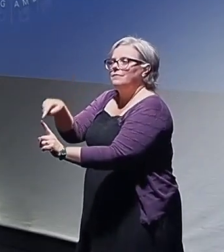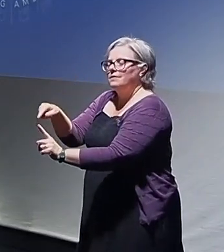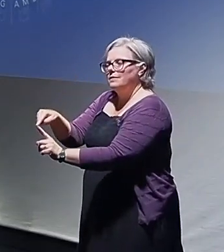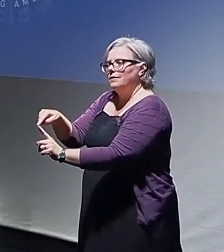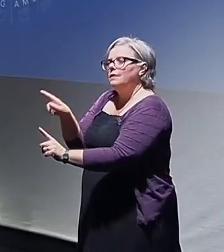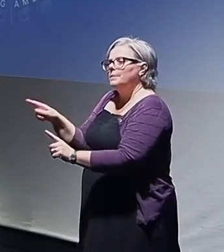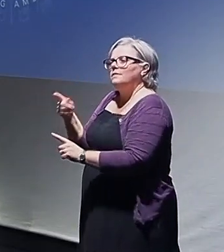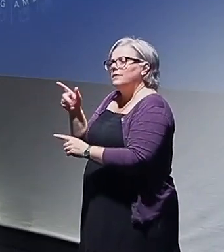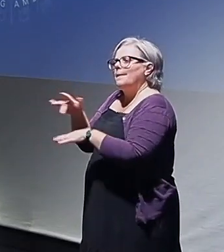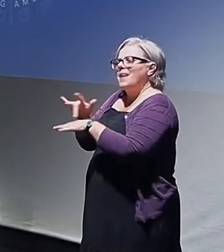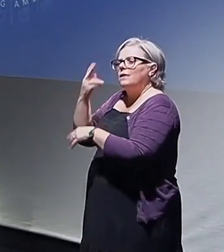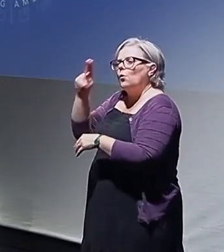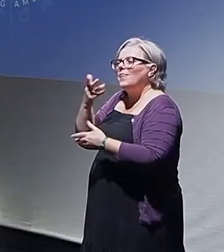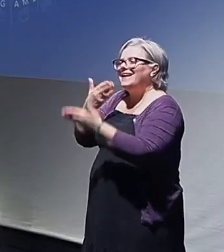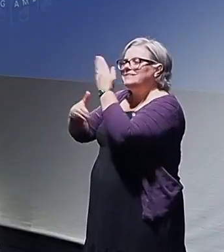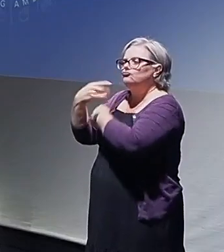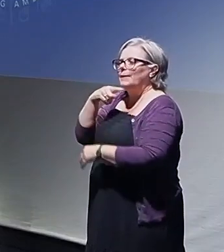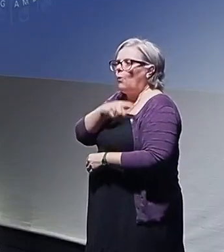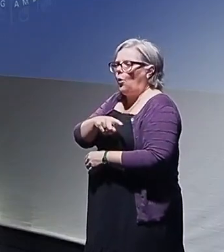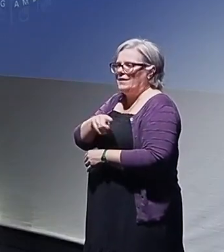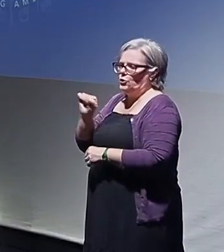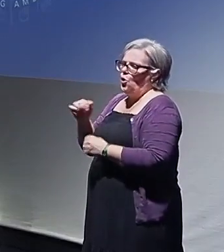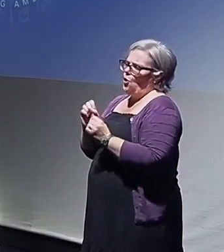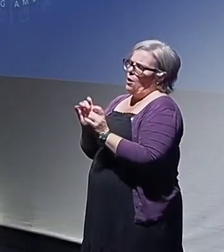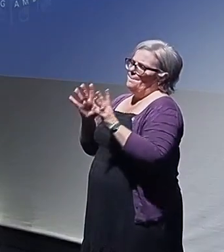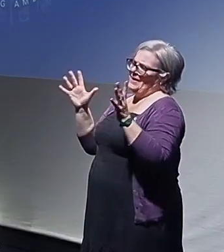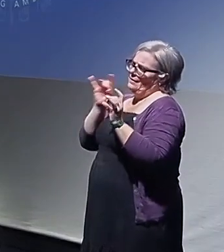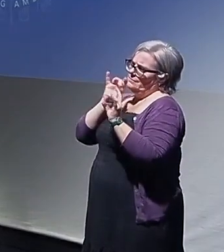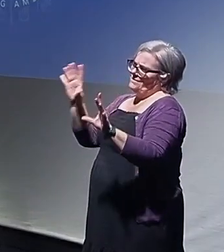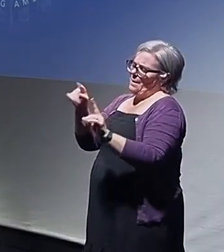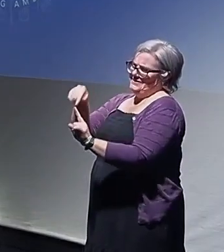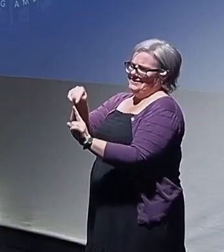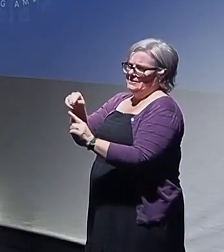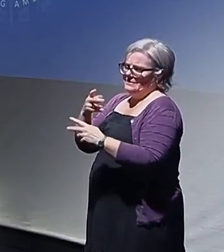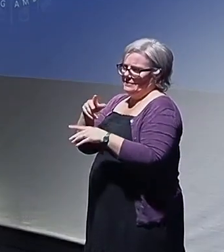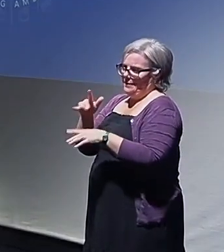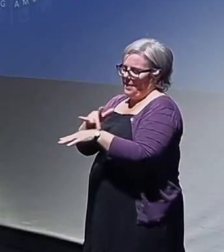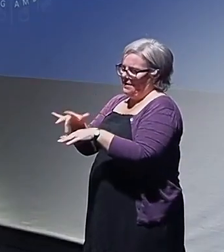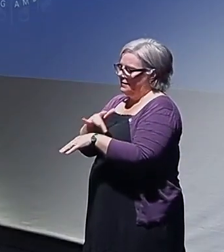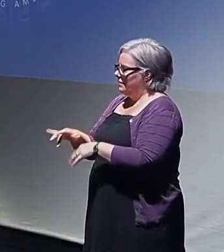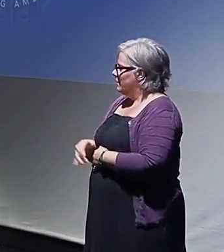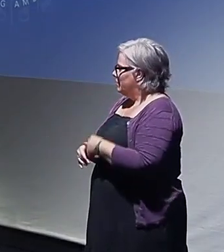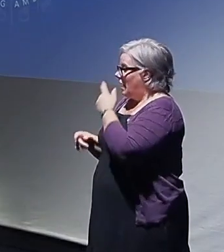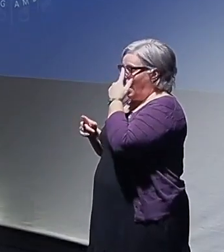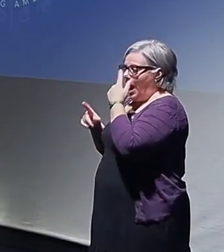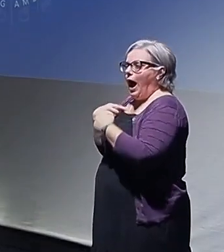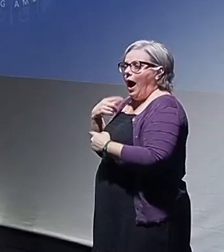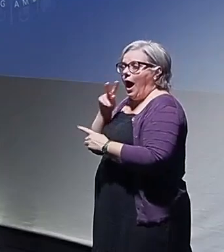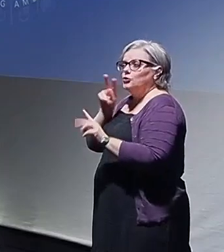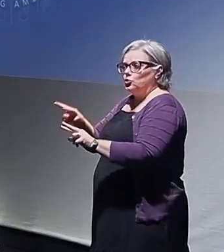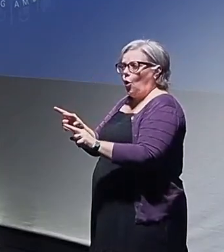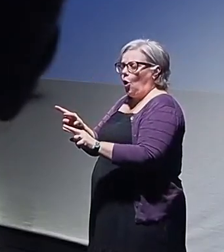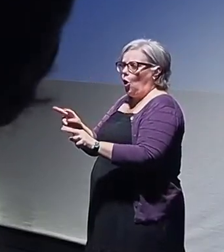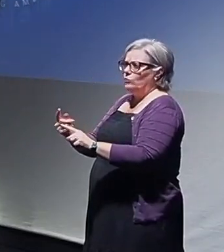The History Boys is the big break. Yeah. And I still think I didn't know it was you, but I saw